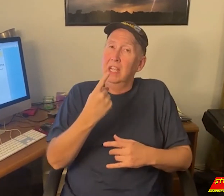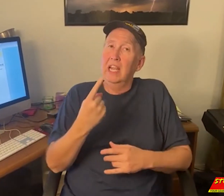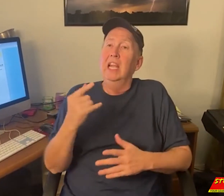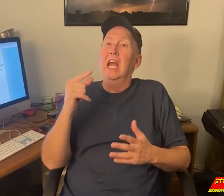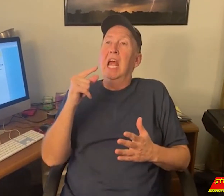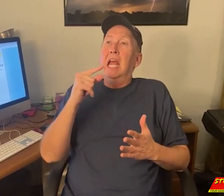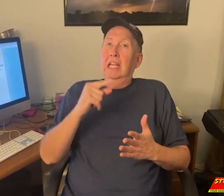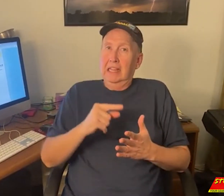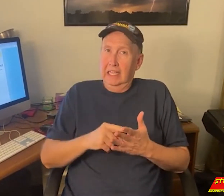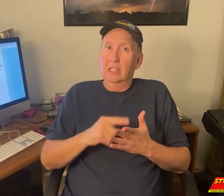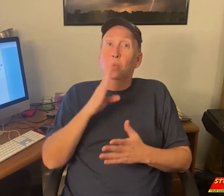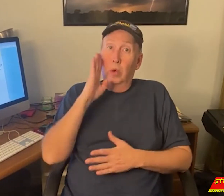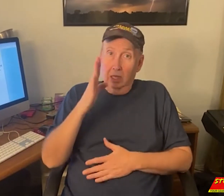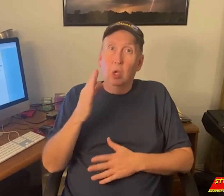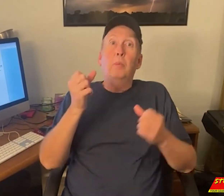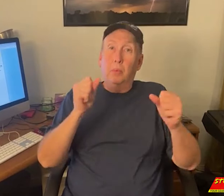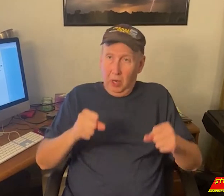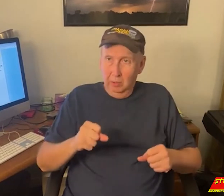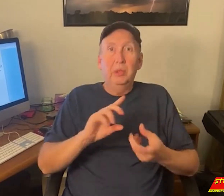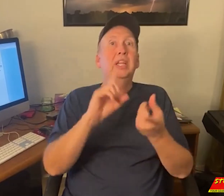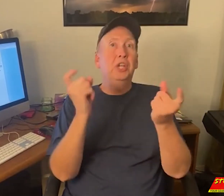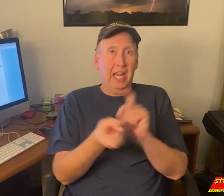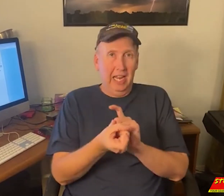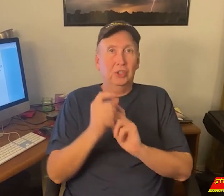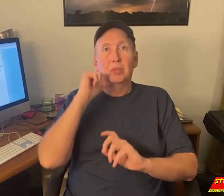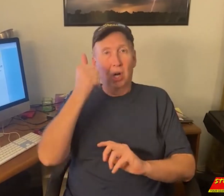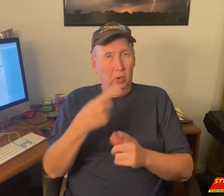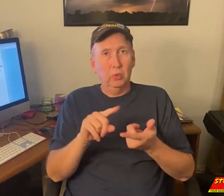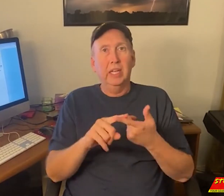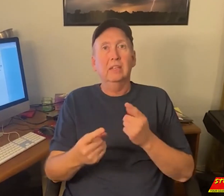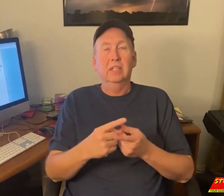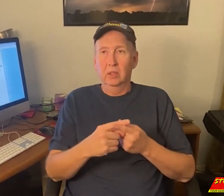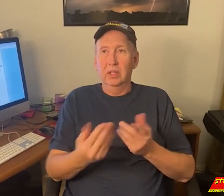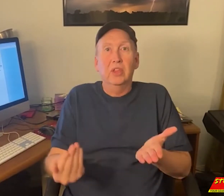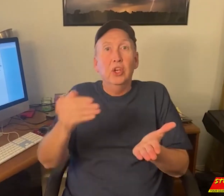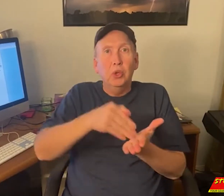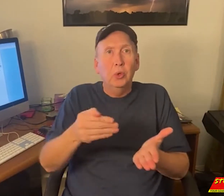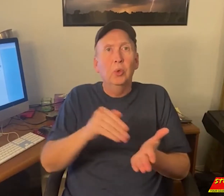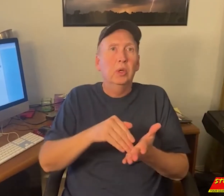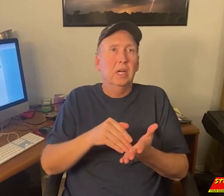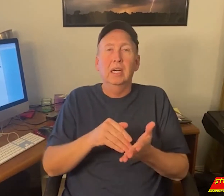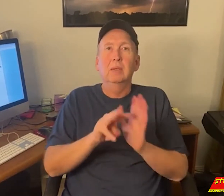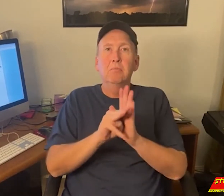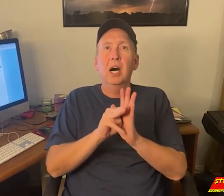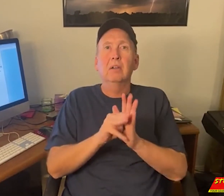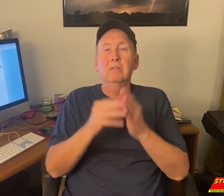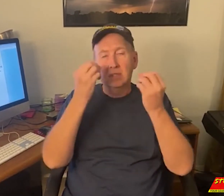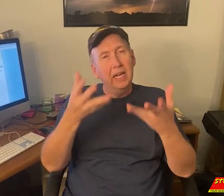say this will probably change tomorrow once we get the new model data